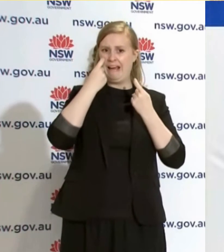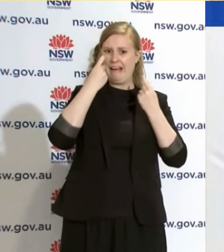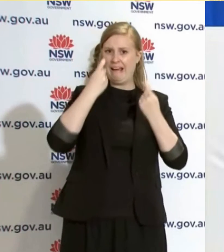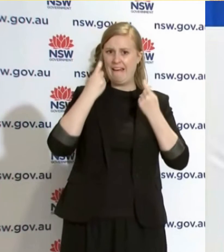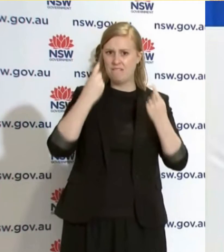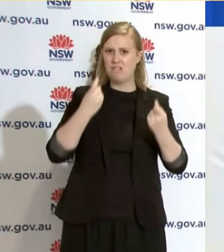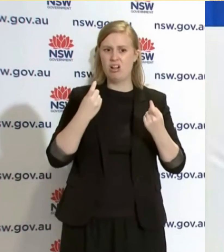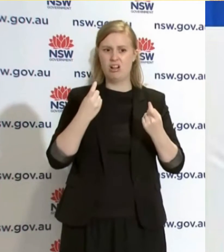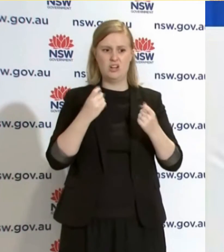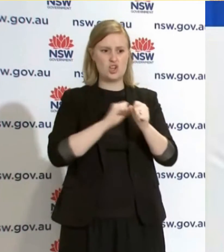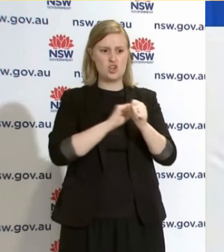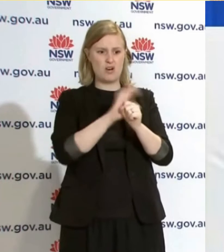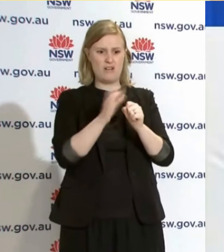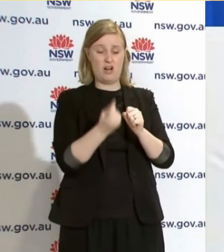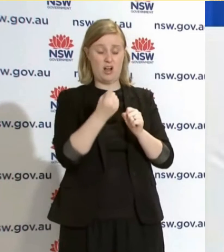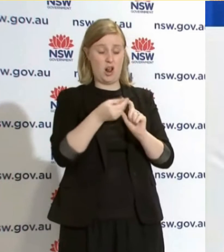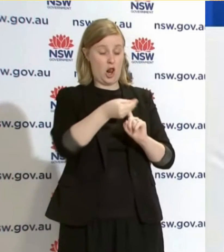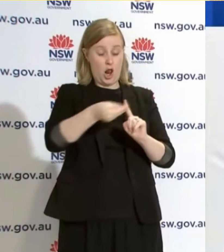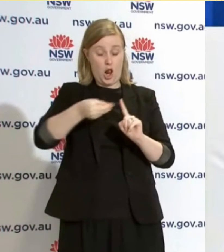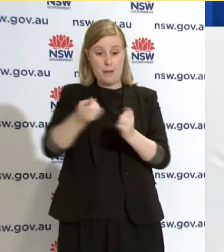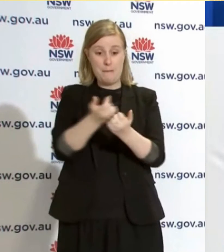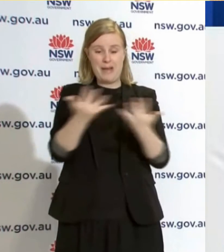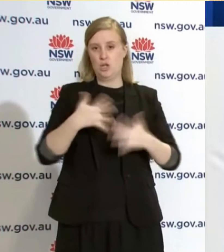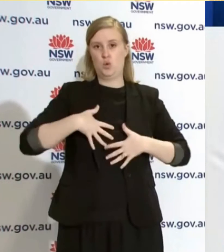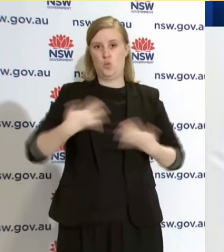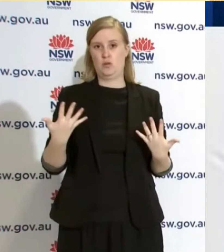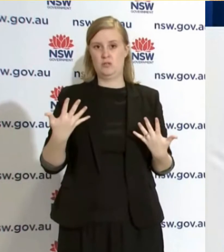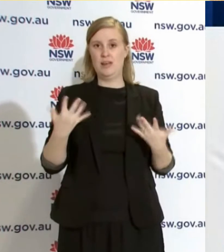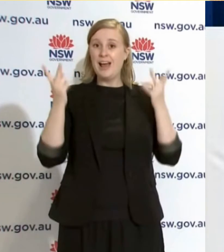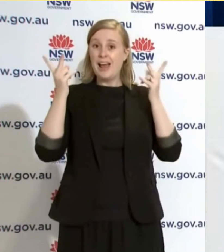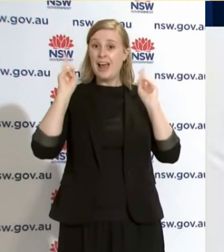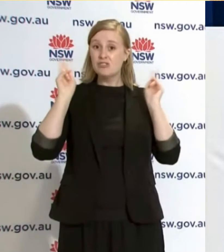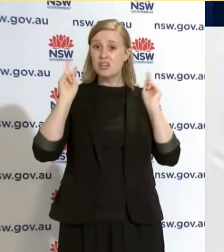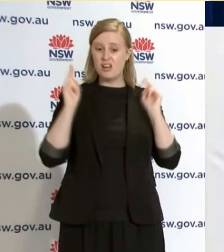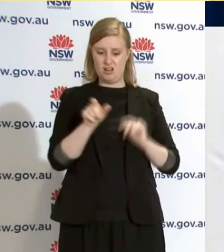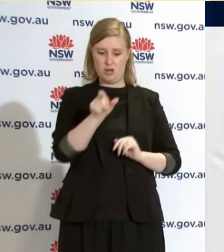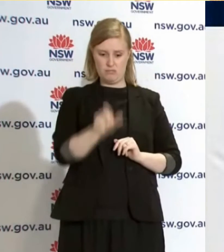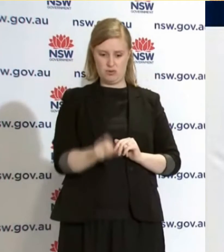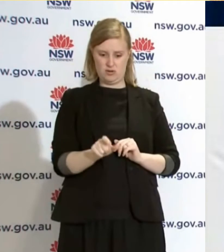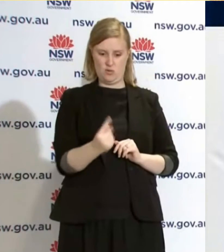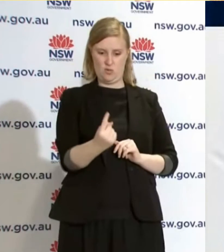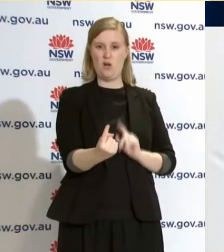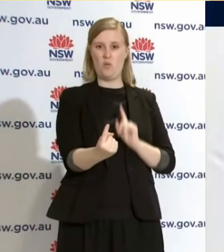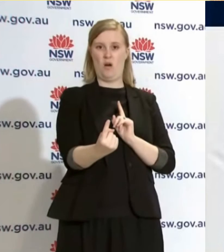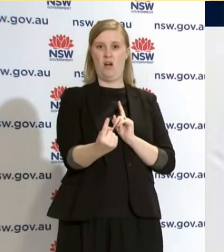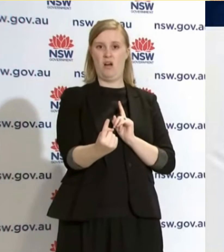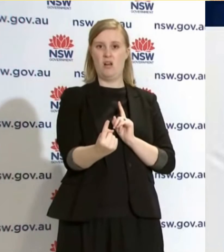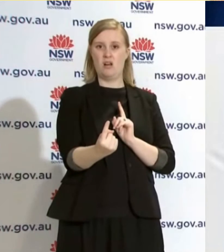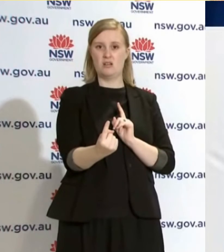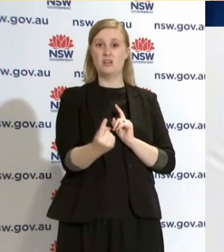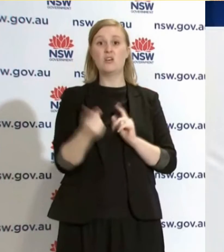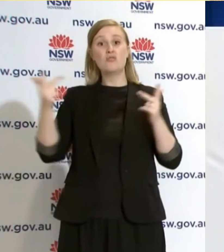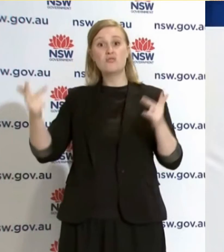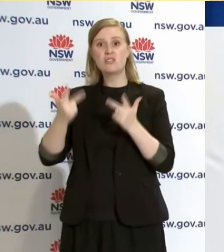one person having contact with multiple people. So there are obviously settings that are more high risk than others, and